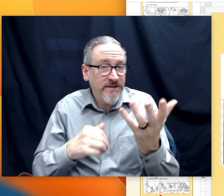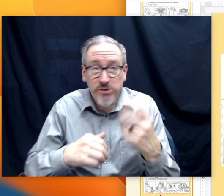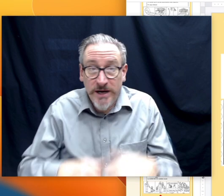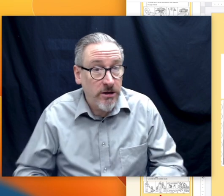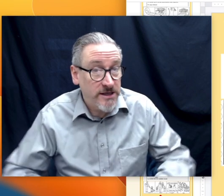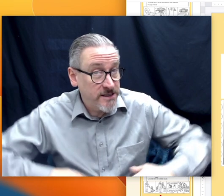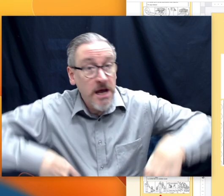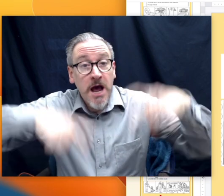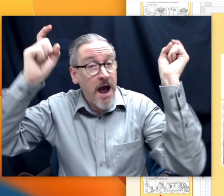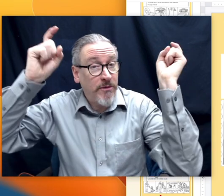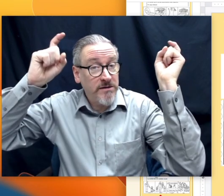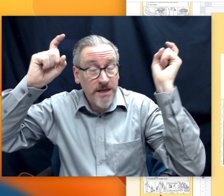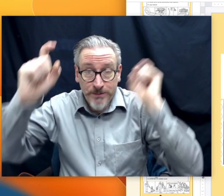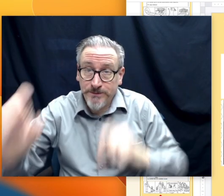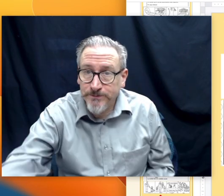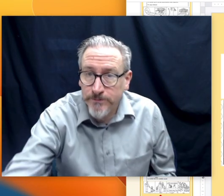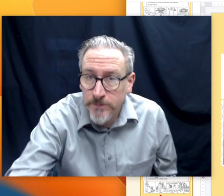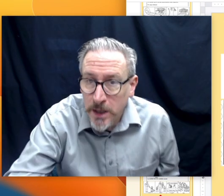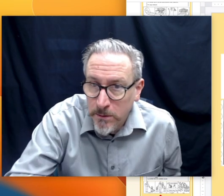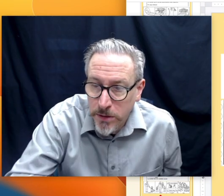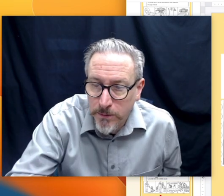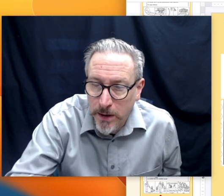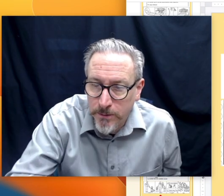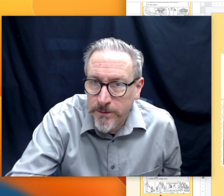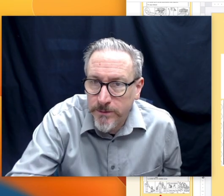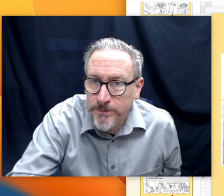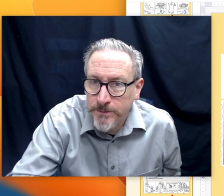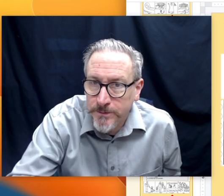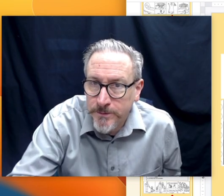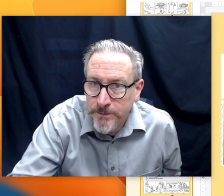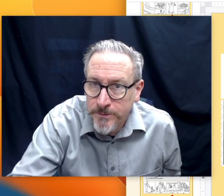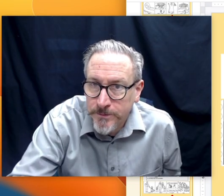Again, these when clauses. Eyebrows up, blah, blah, blah.